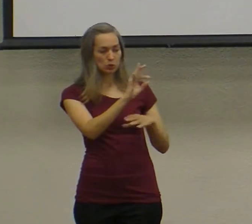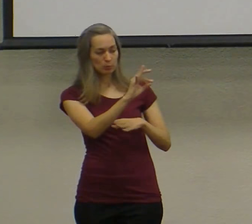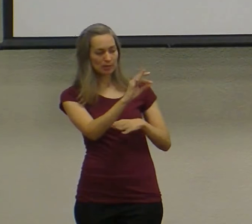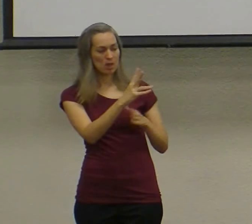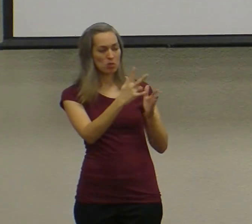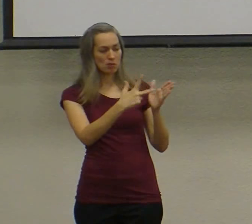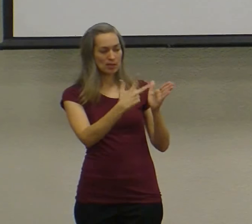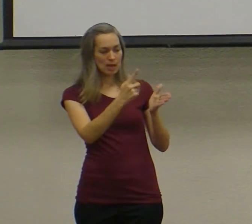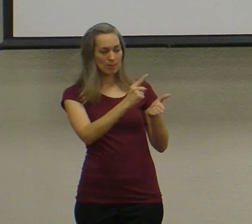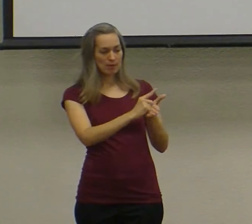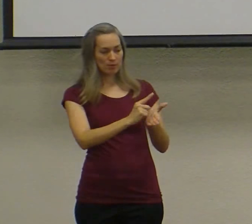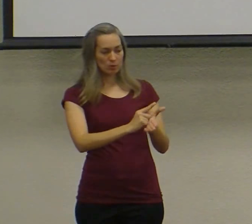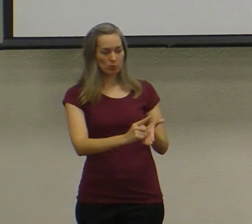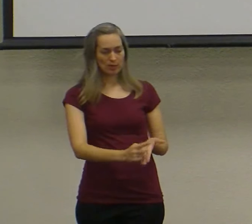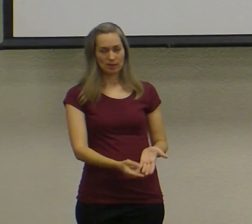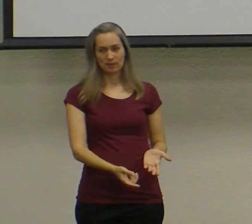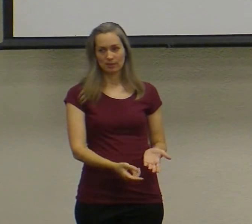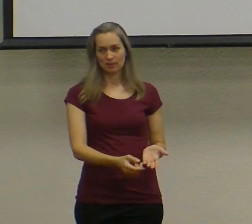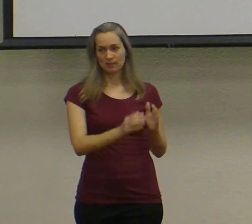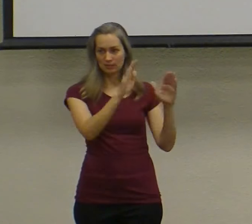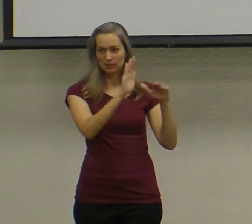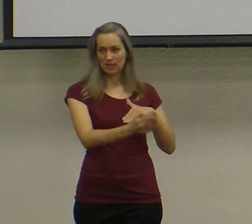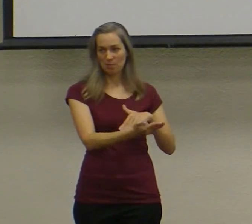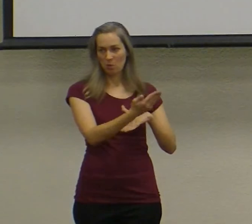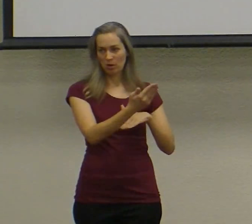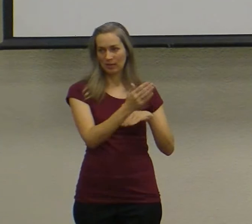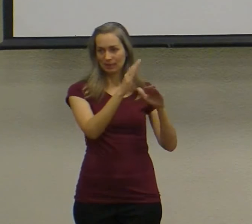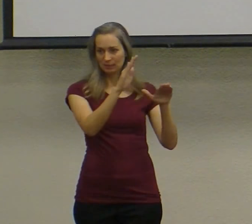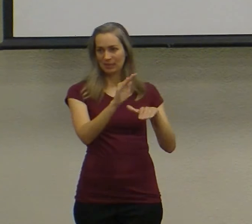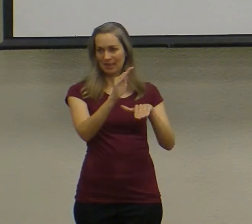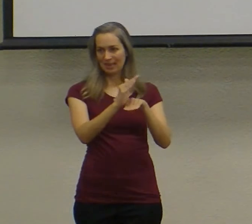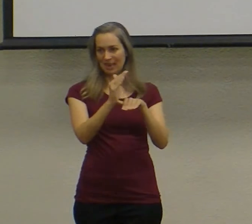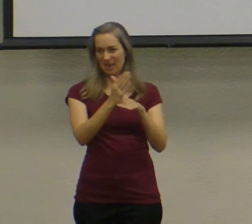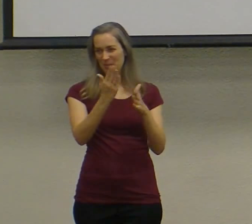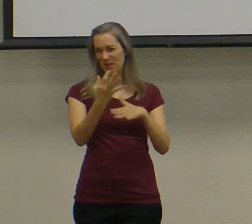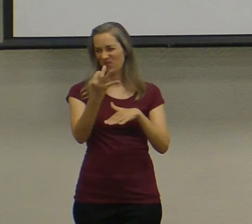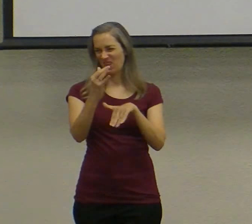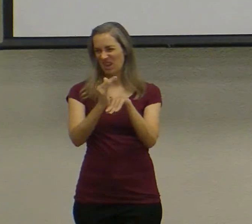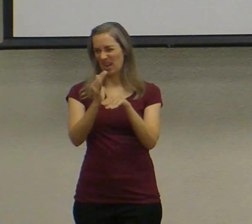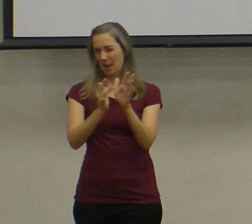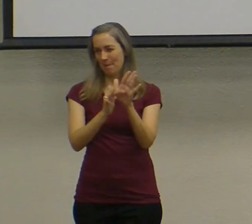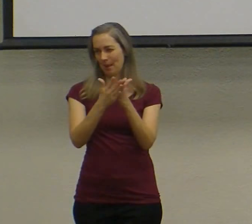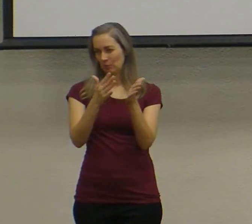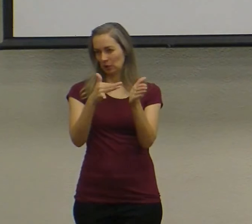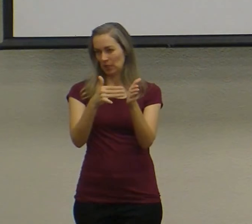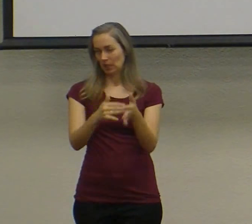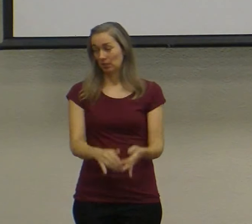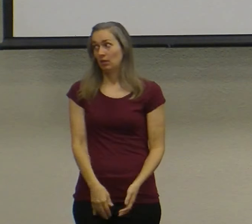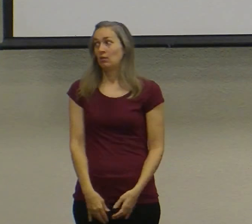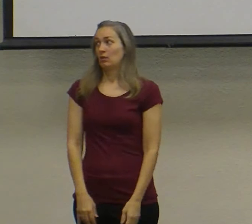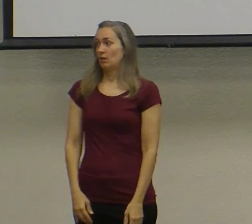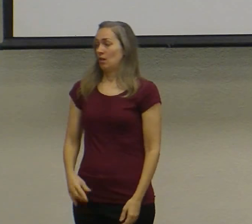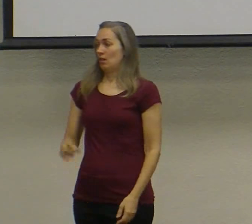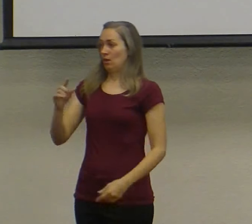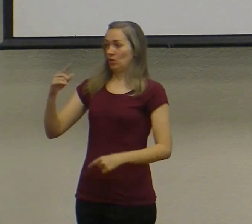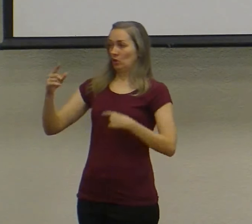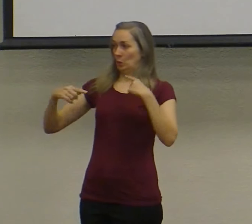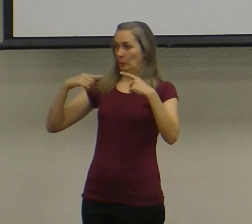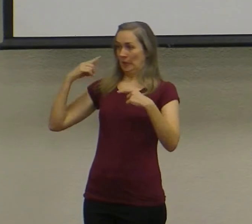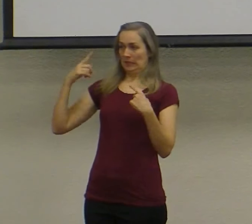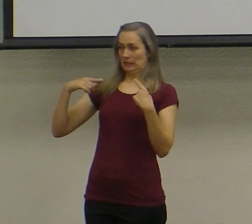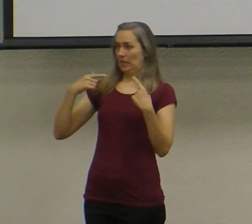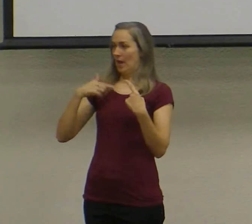night, Wednesday night, and then maybe Friday night for a Bible study. So that was kind of crazy. I've never taught that